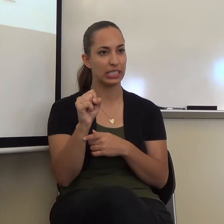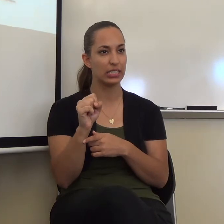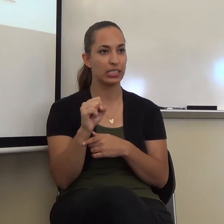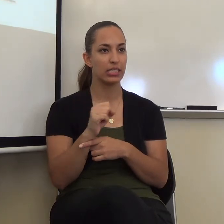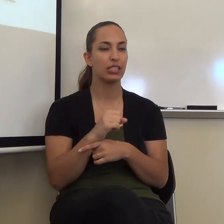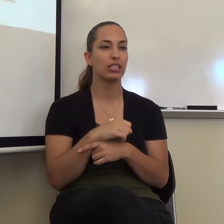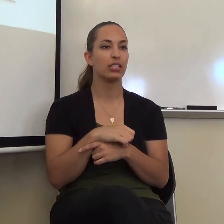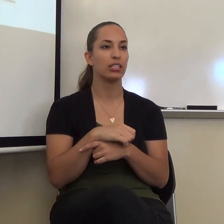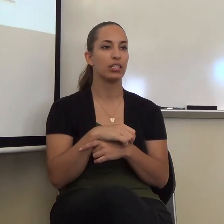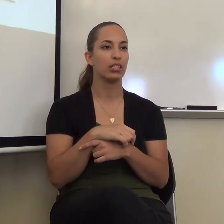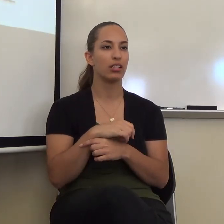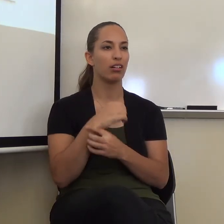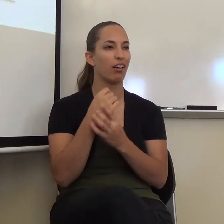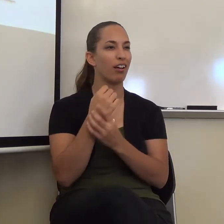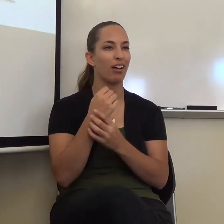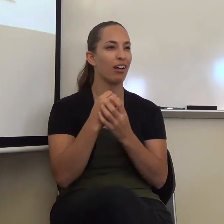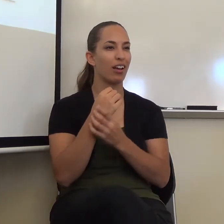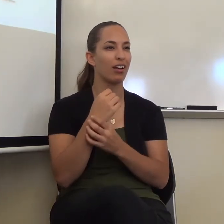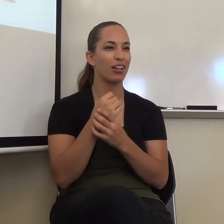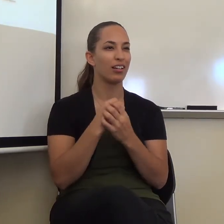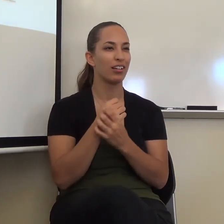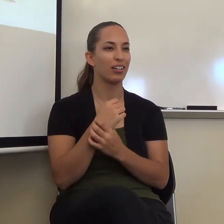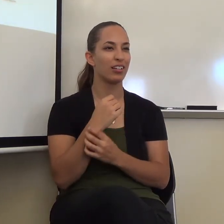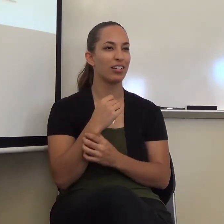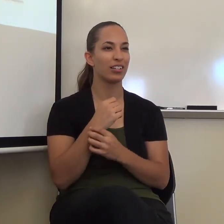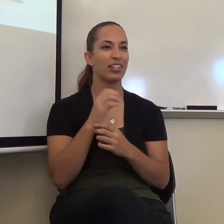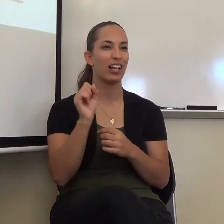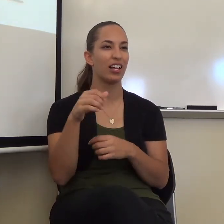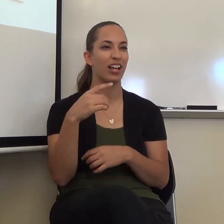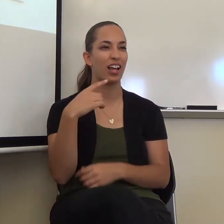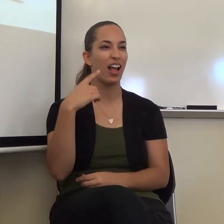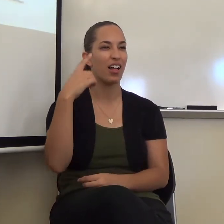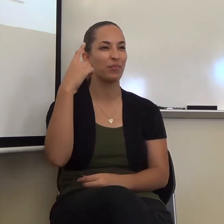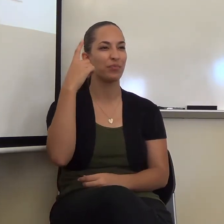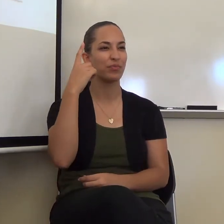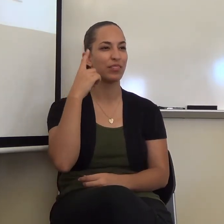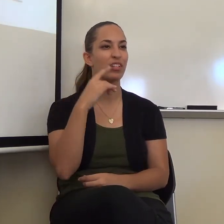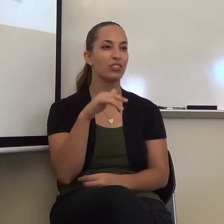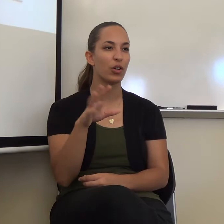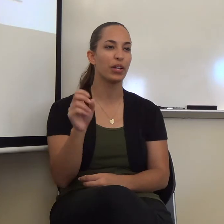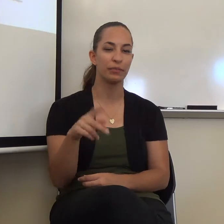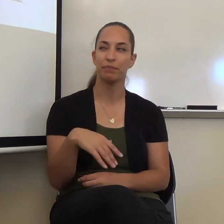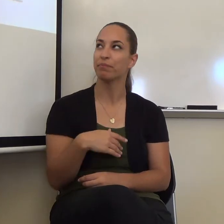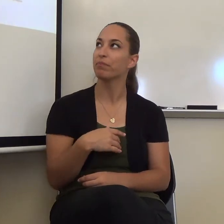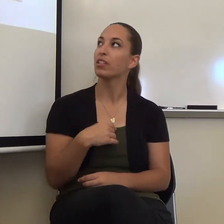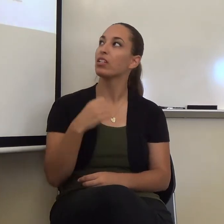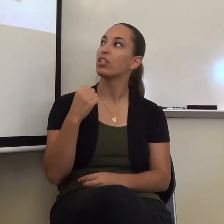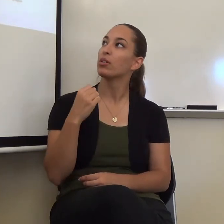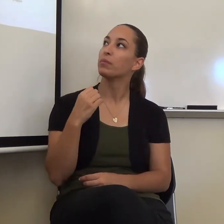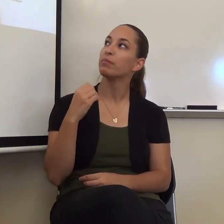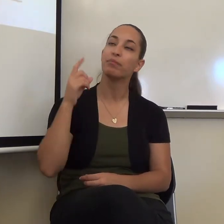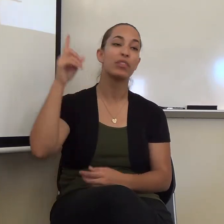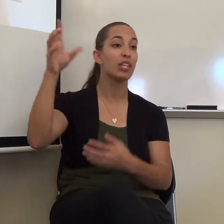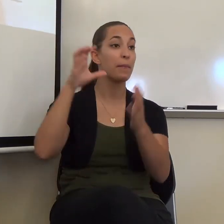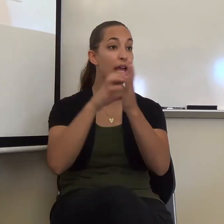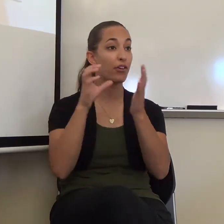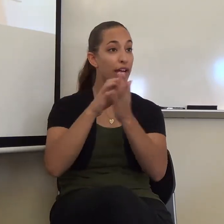venom. the paragraph is a list itself. Yeah, and the paragraph is a list of Snake